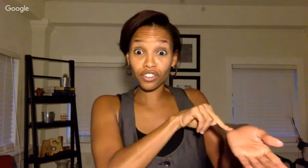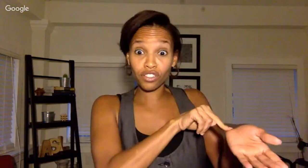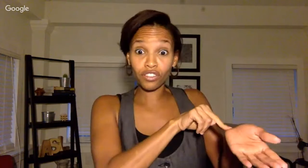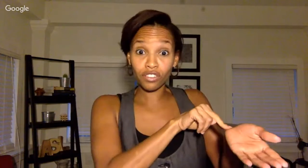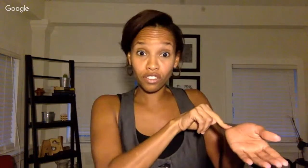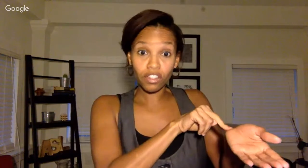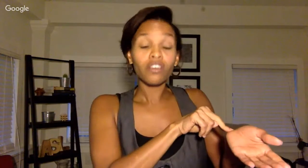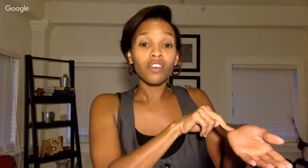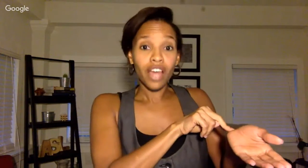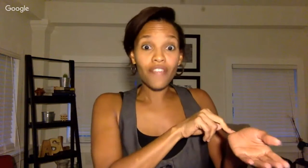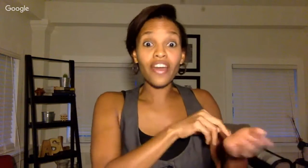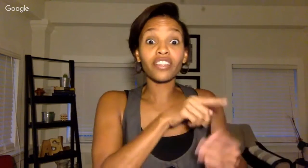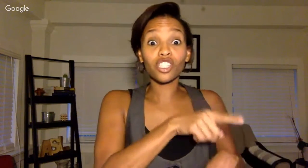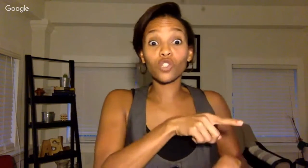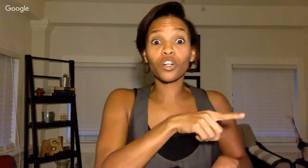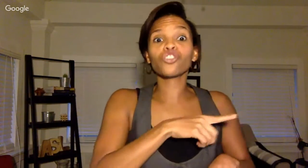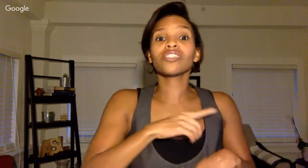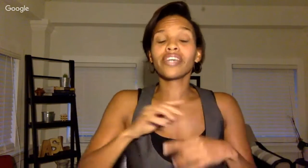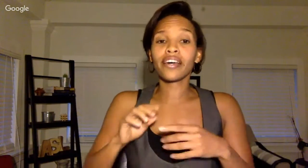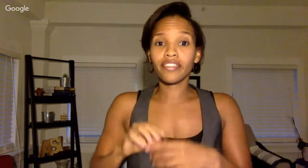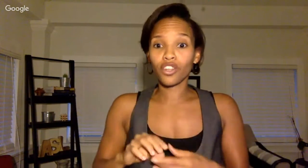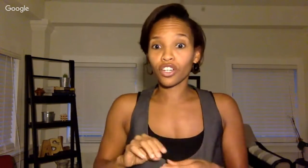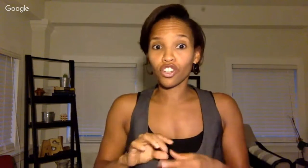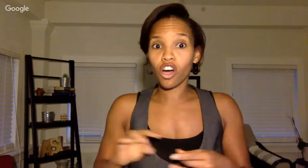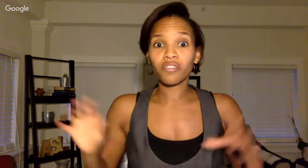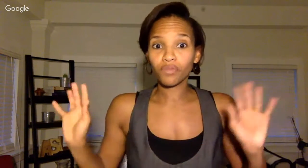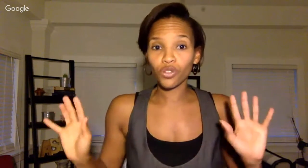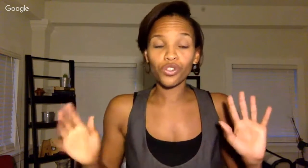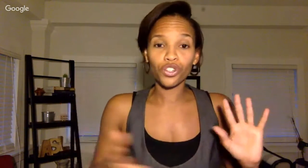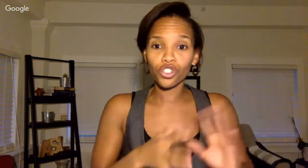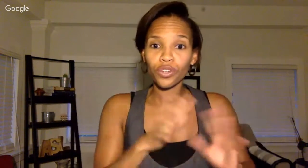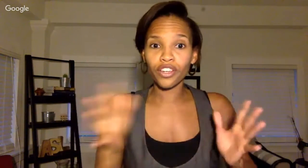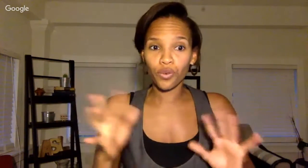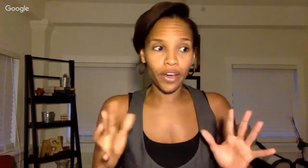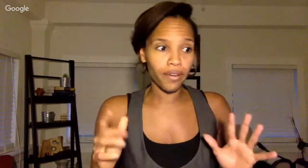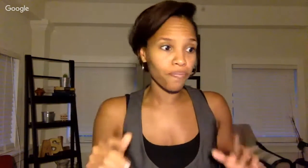nurse, and then this is what she said, and then you can talk. So you can do either way.